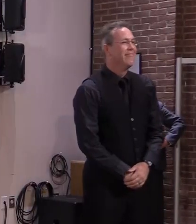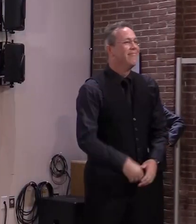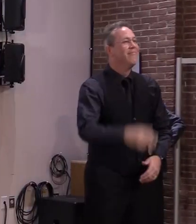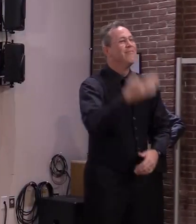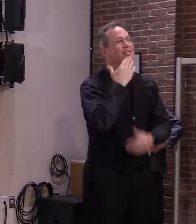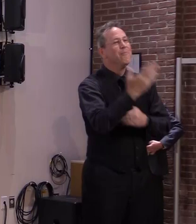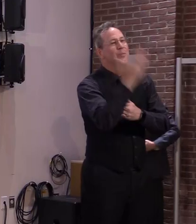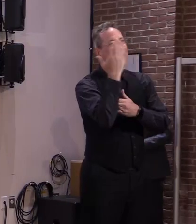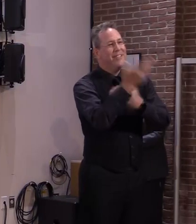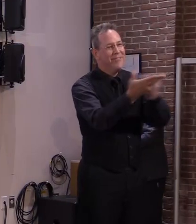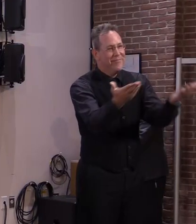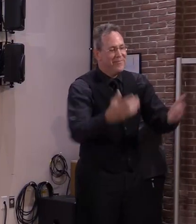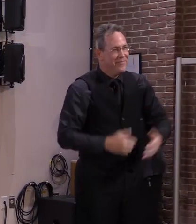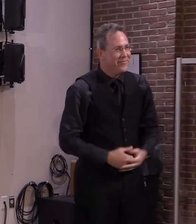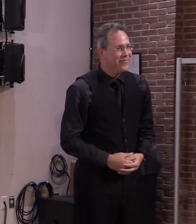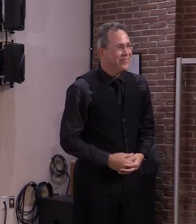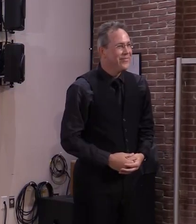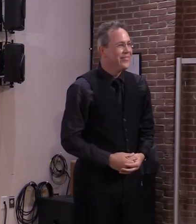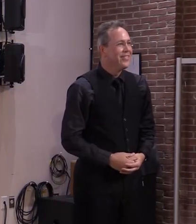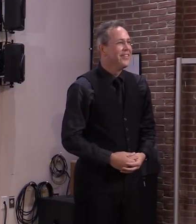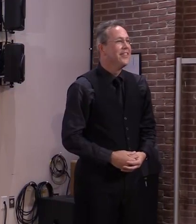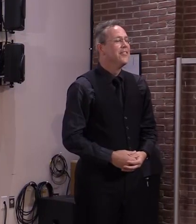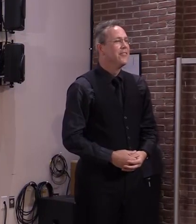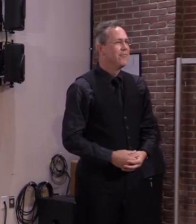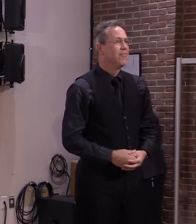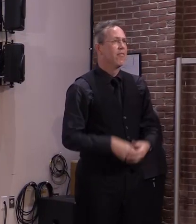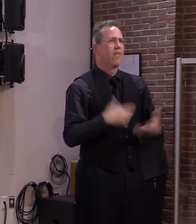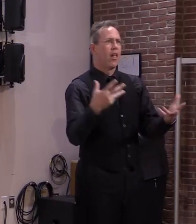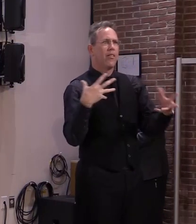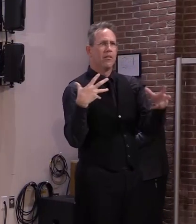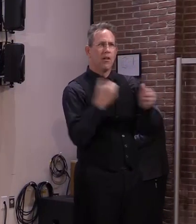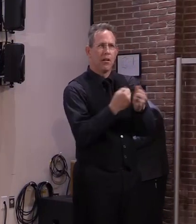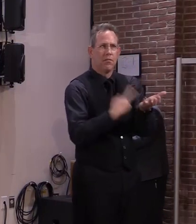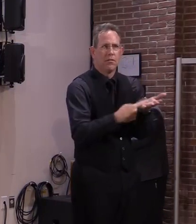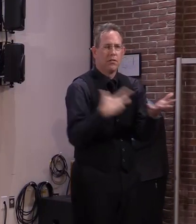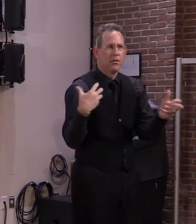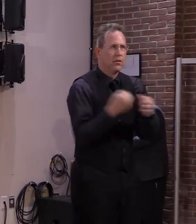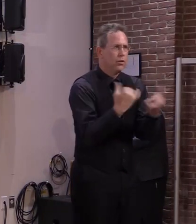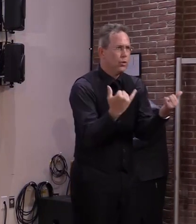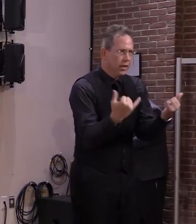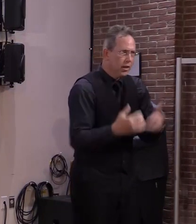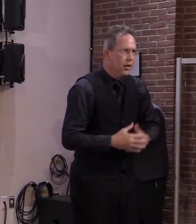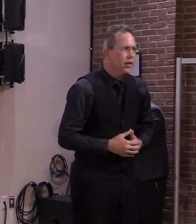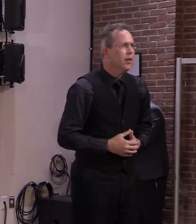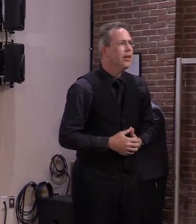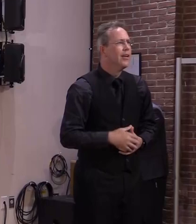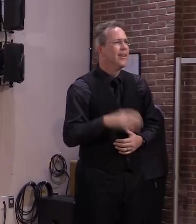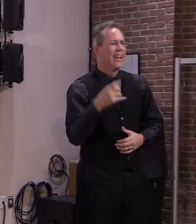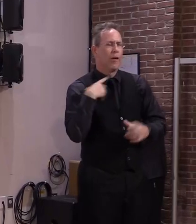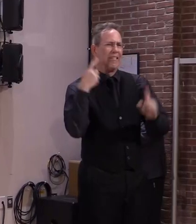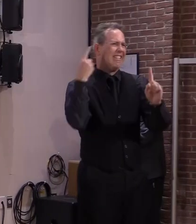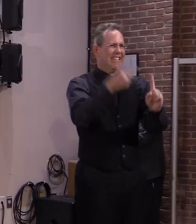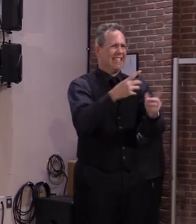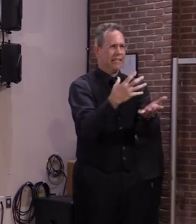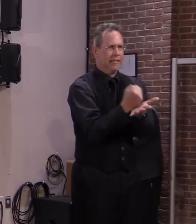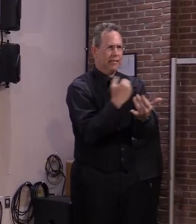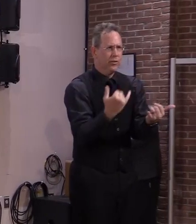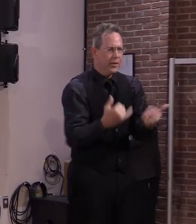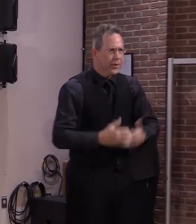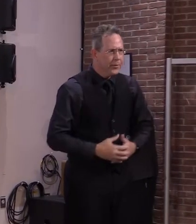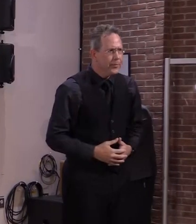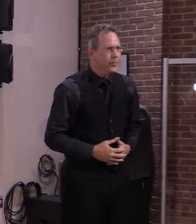Good morning, everyone. Thanks for tuning in. We've got a lot to cover today, so let's get right to it.